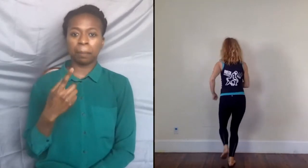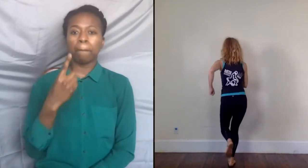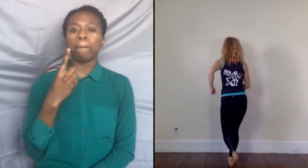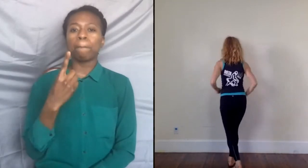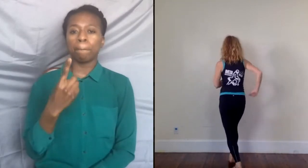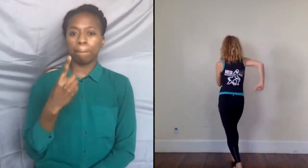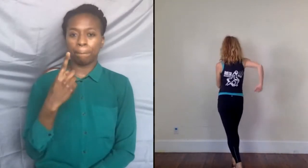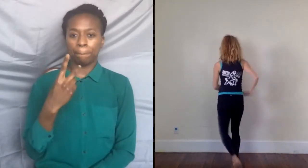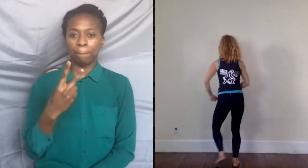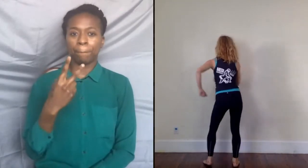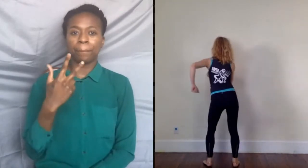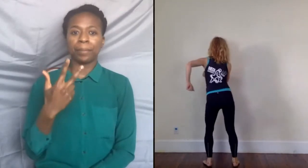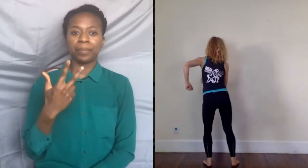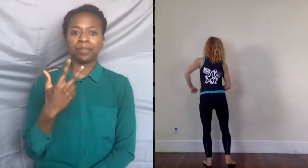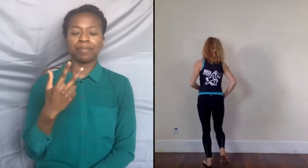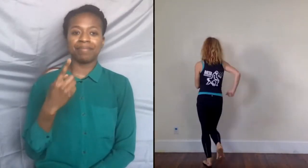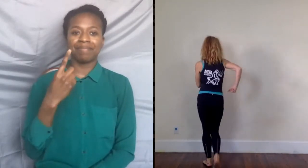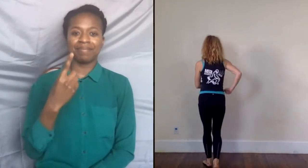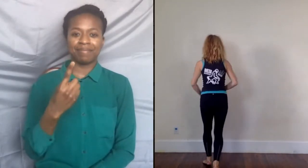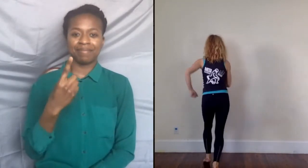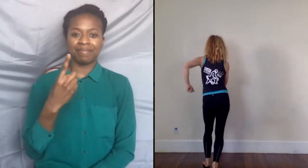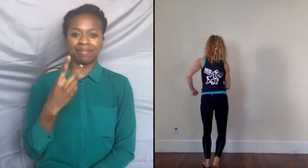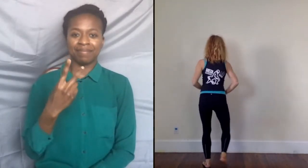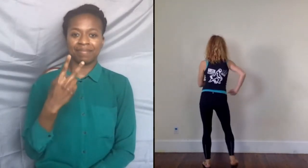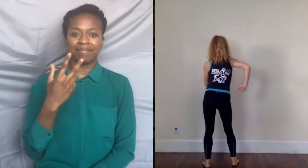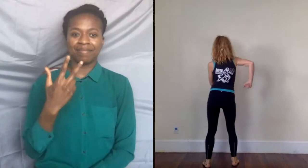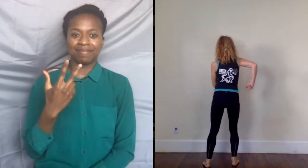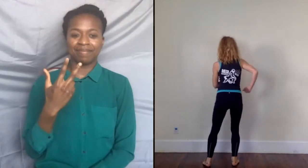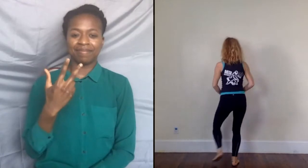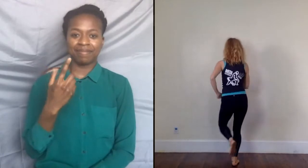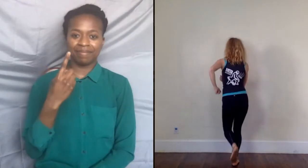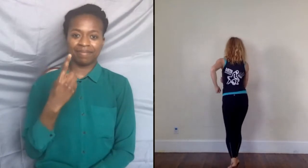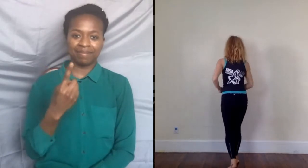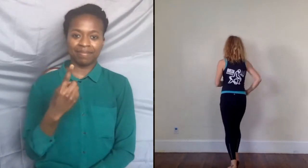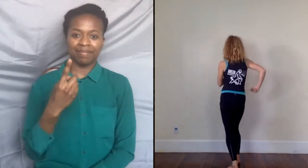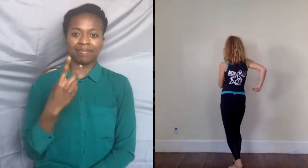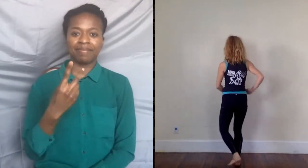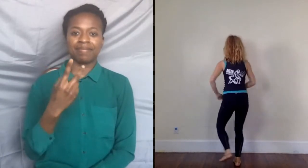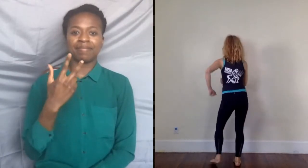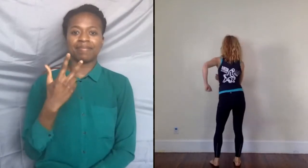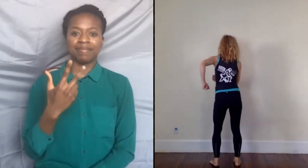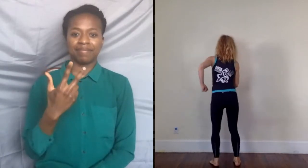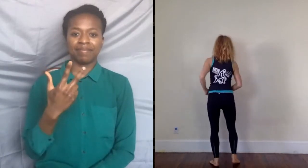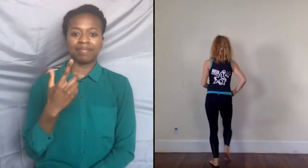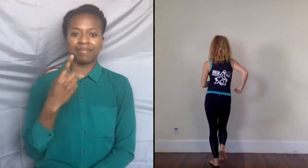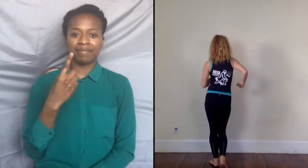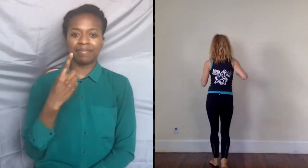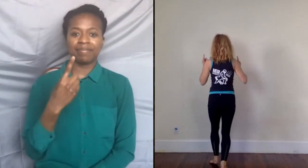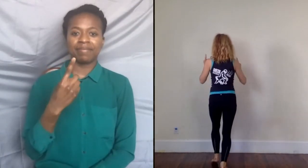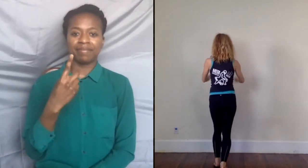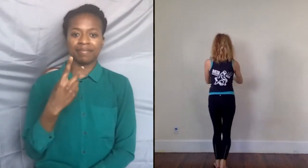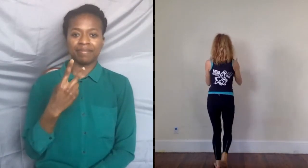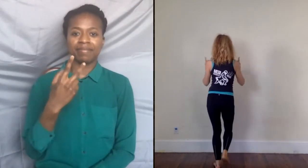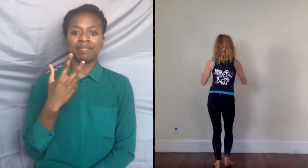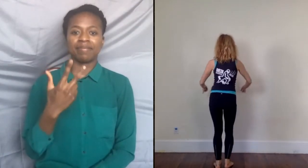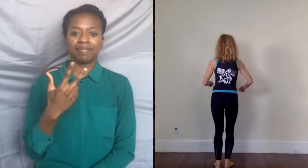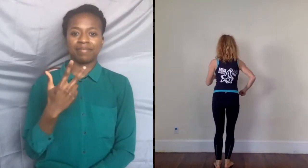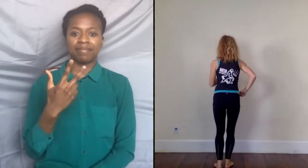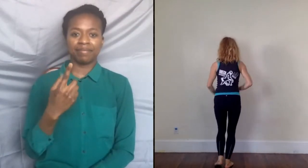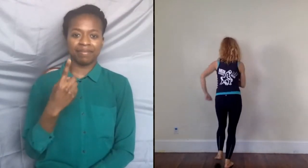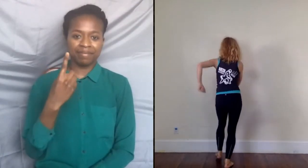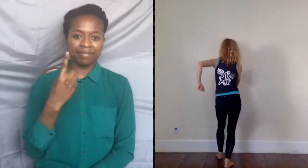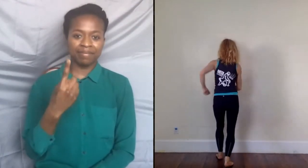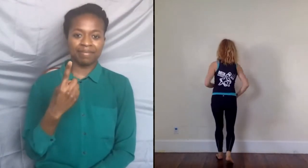diagonal. And 1, 2, 3. 1, 2, 3. 1, 2, 3. And 1 to the